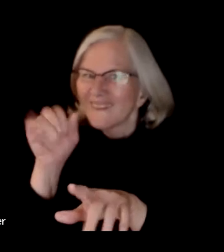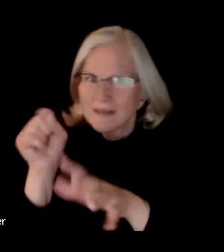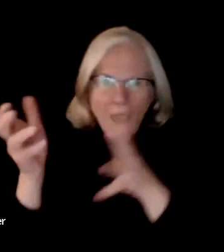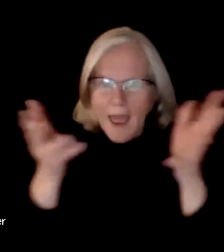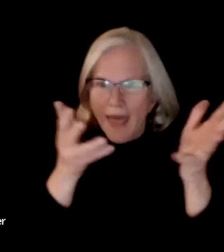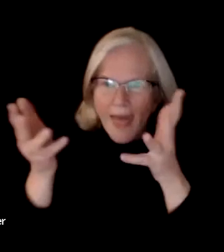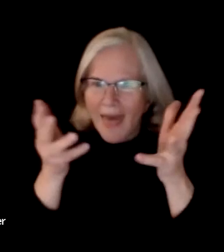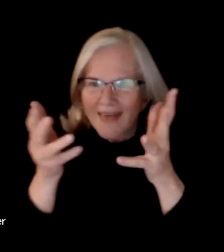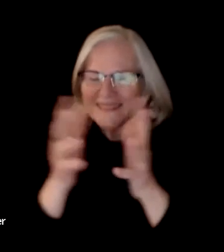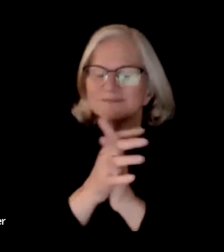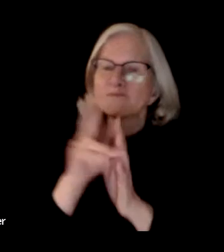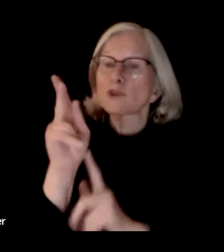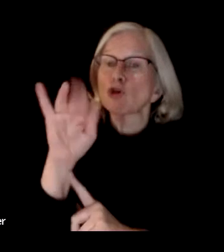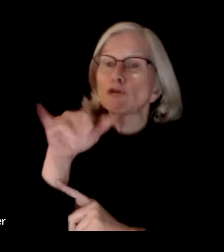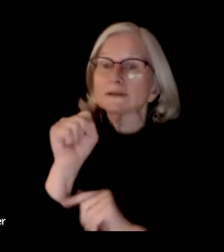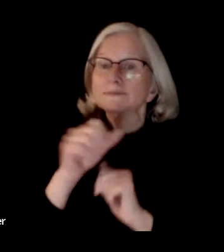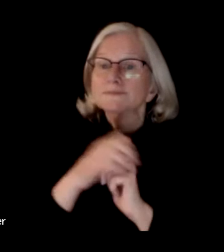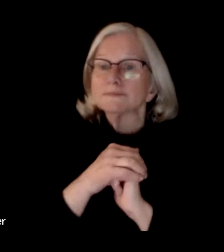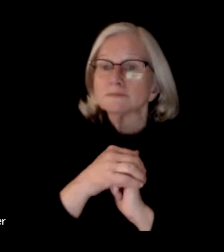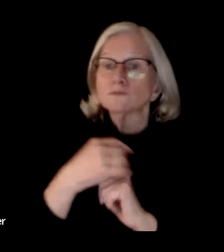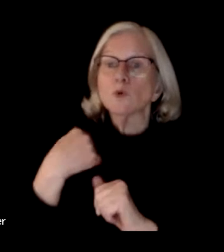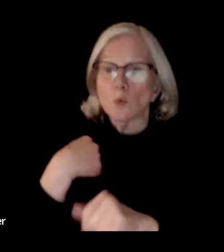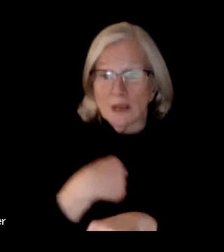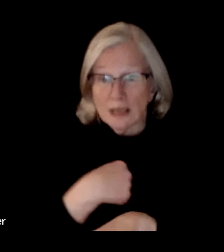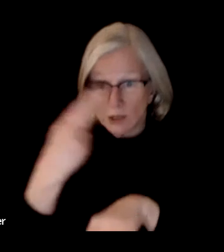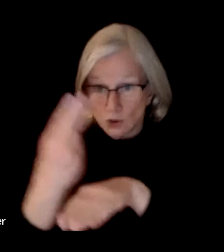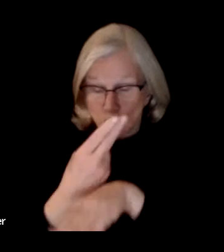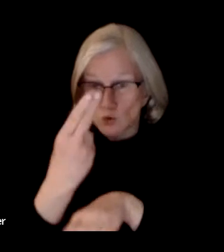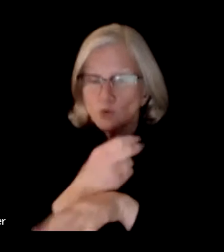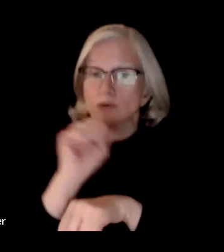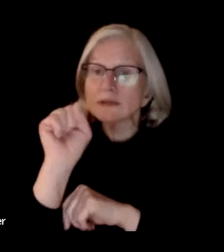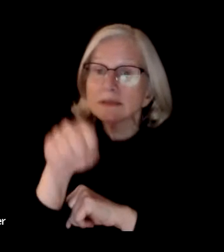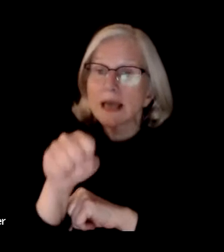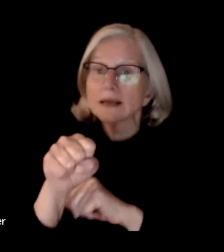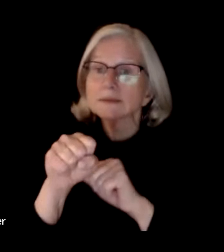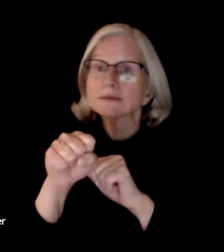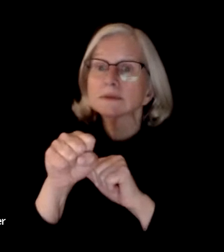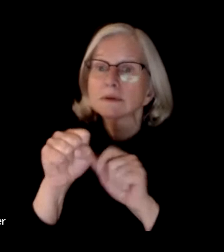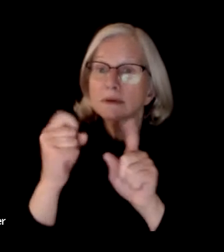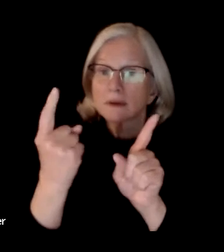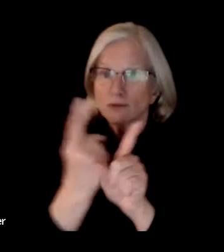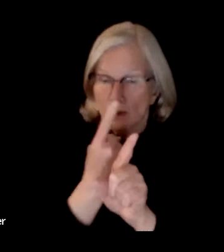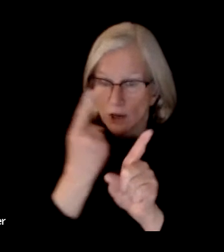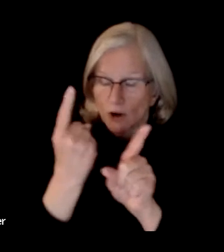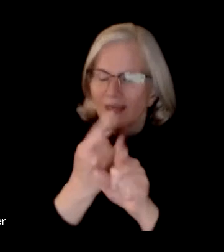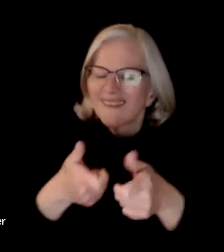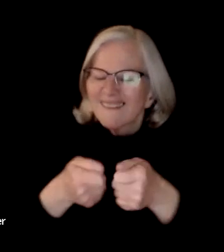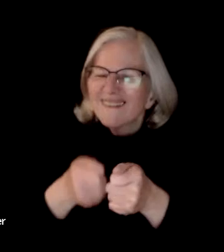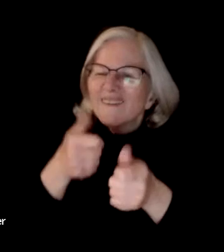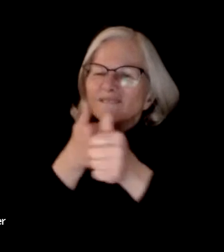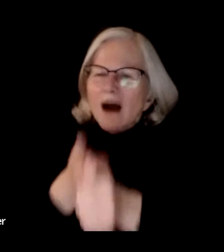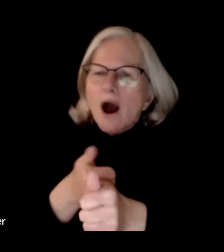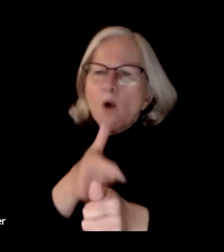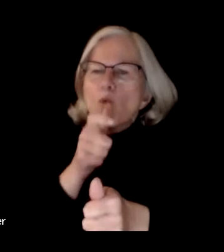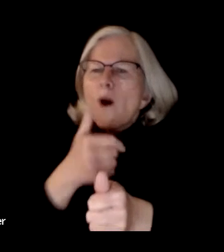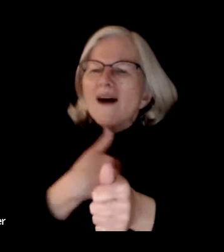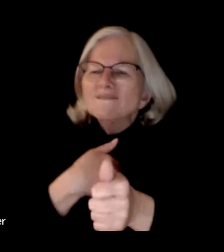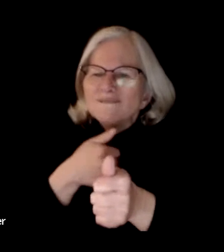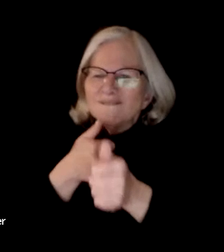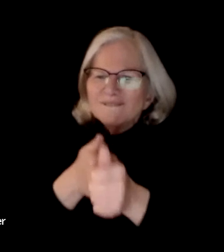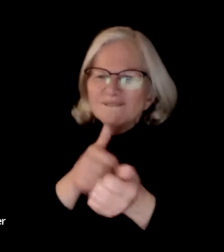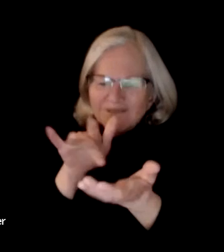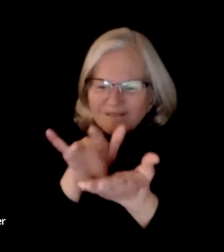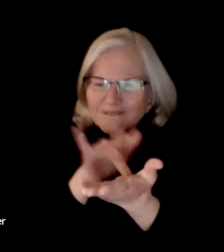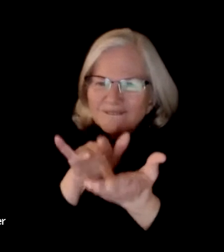that we are using it on a regular basis with our case and contact